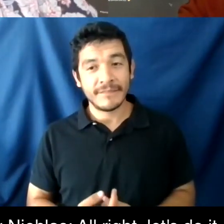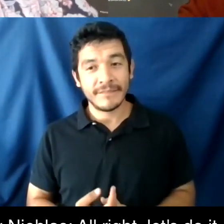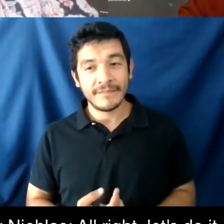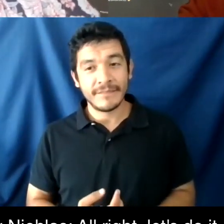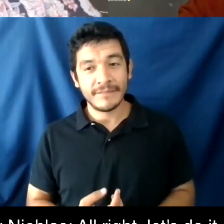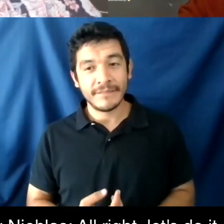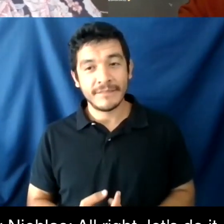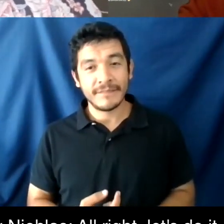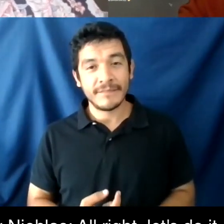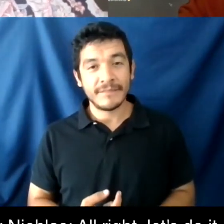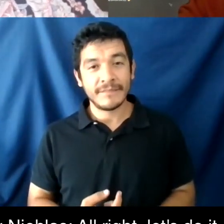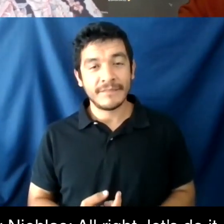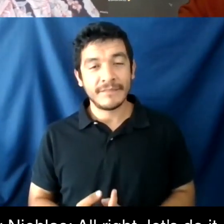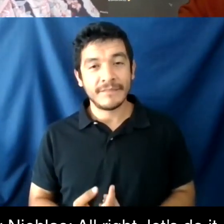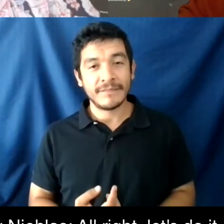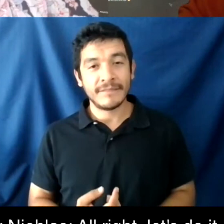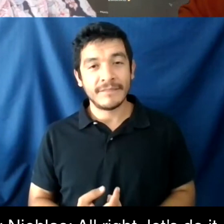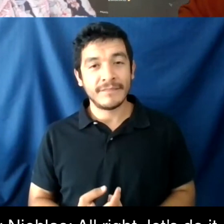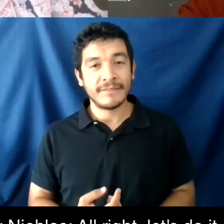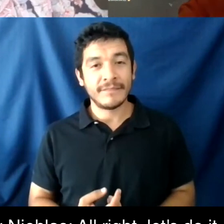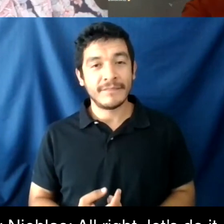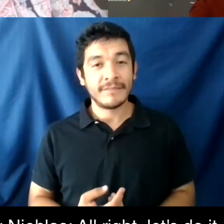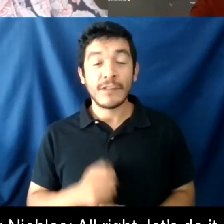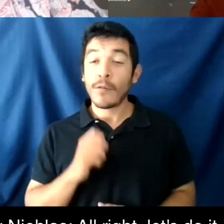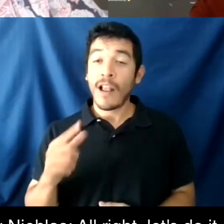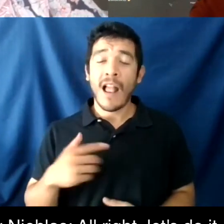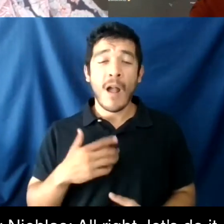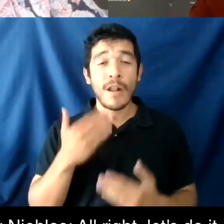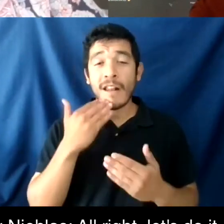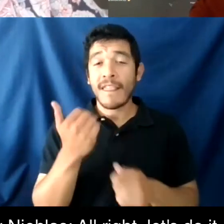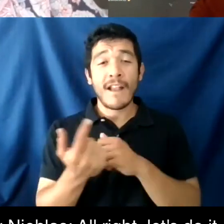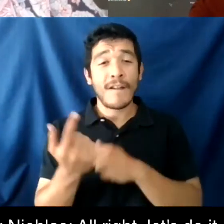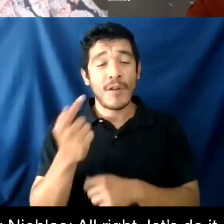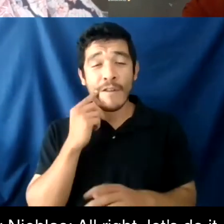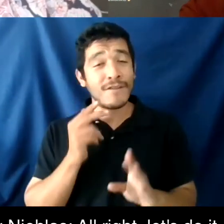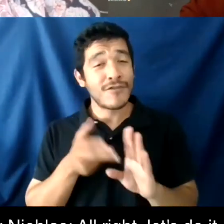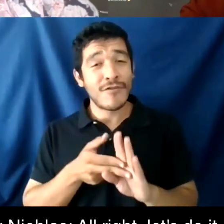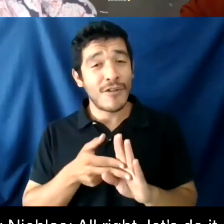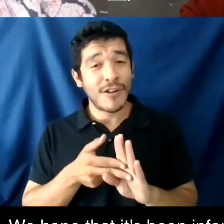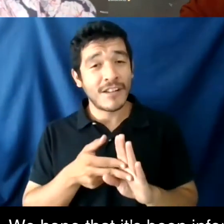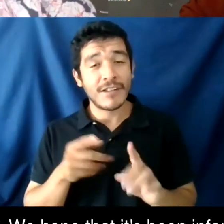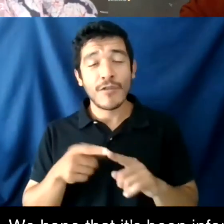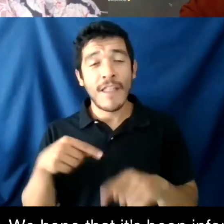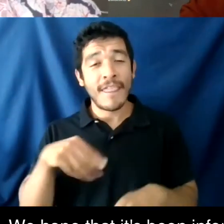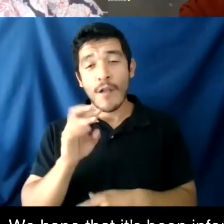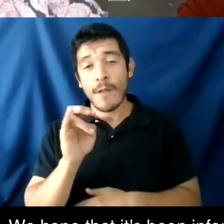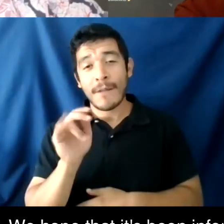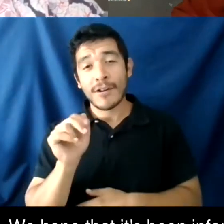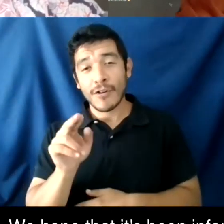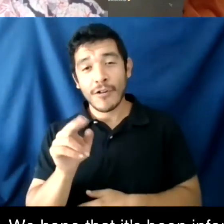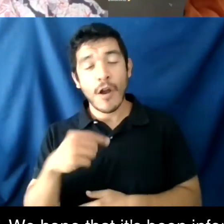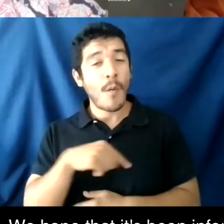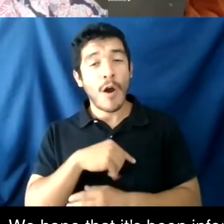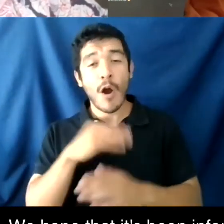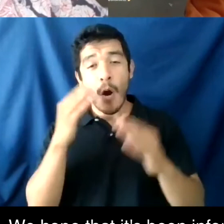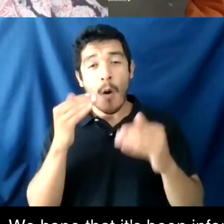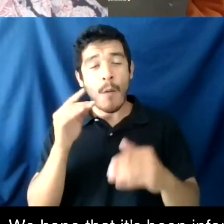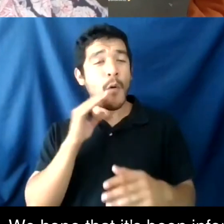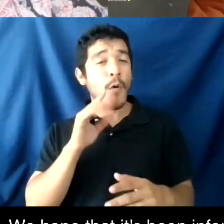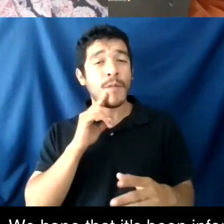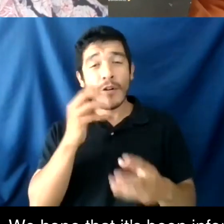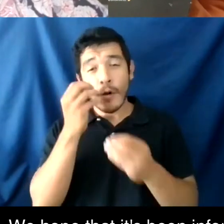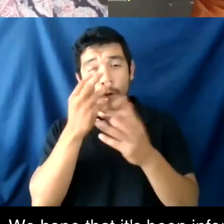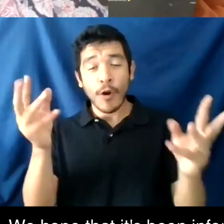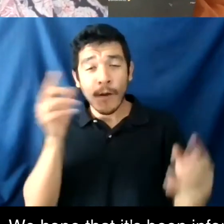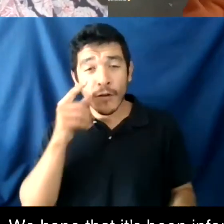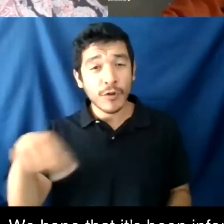I am well, I just want to thank everyone for coming to this webinar. We hope that it's been informative to